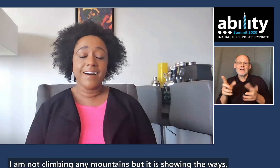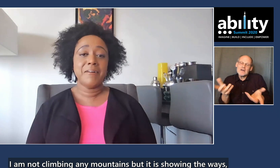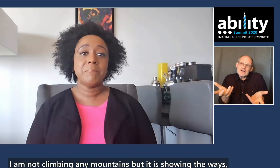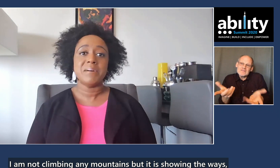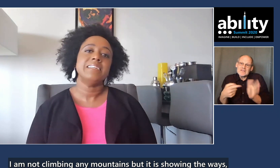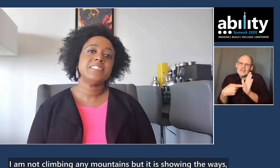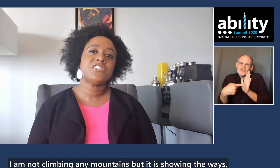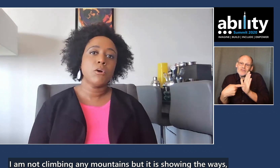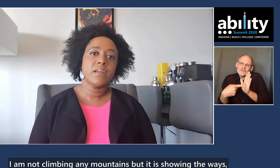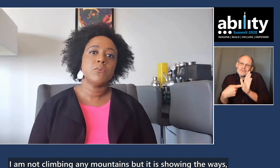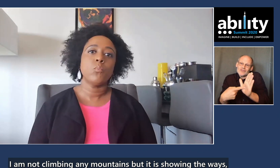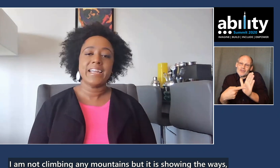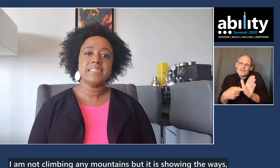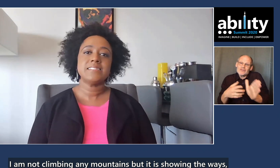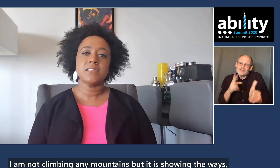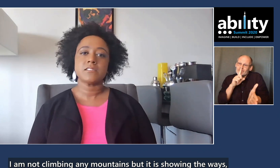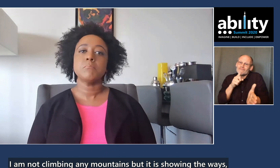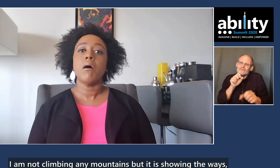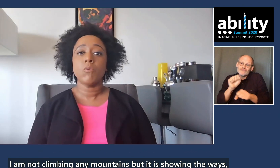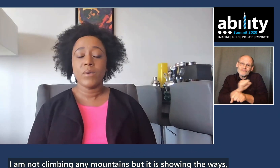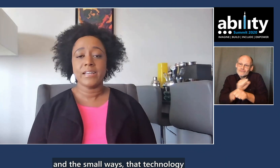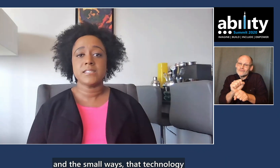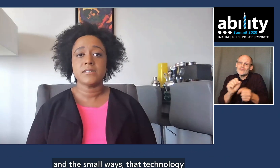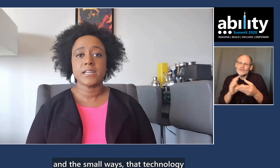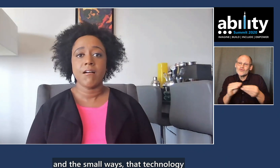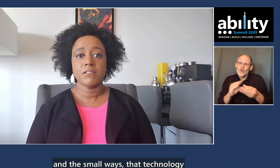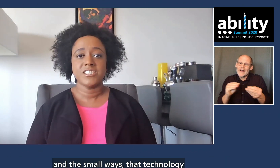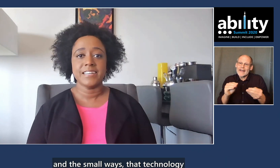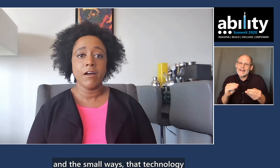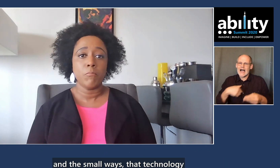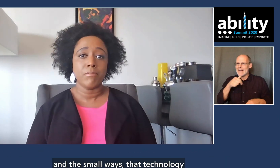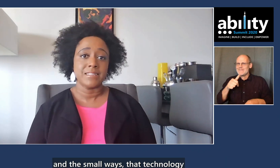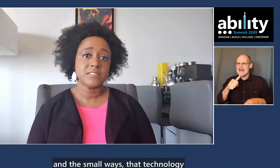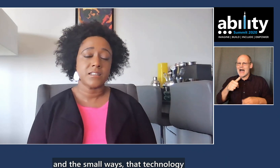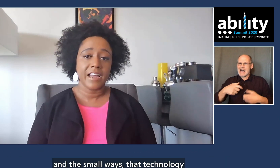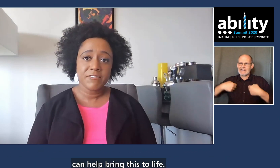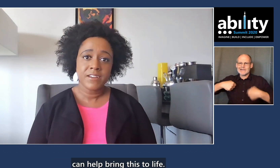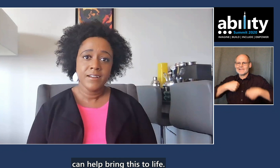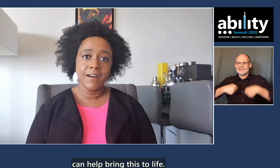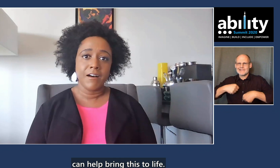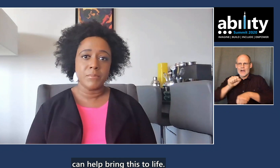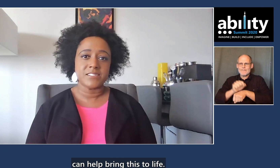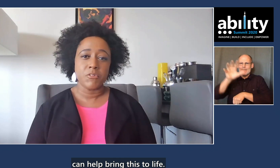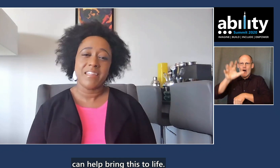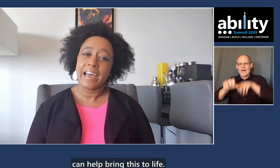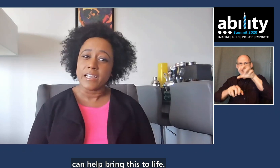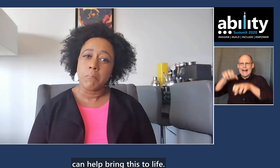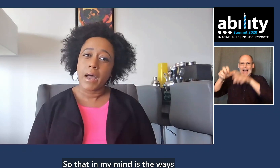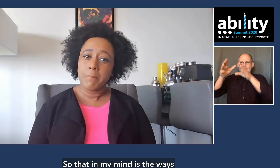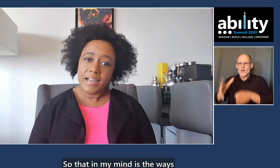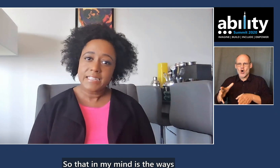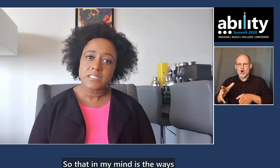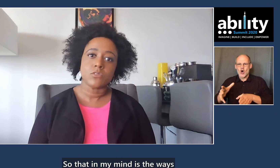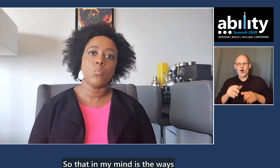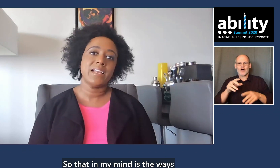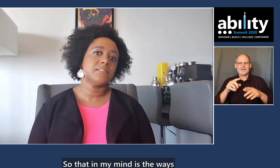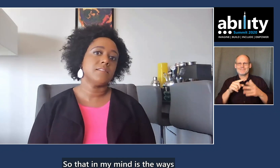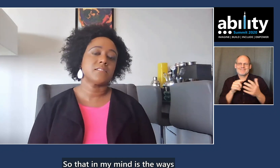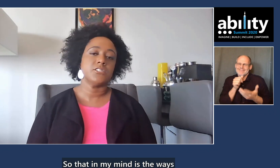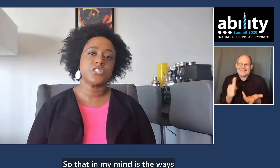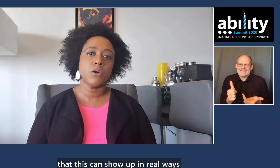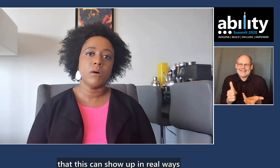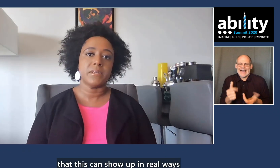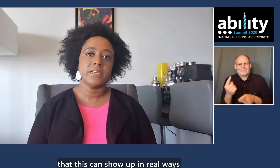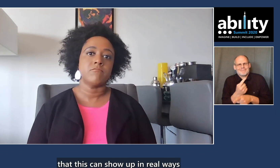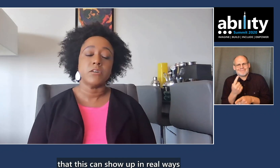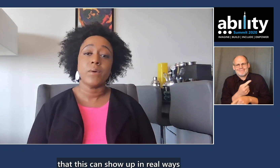mountains, but it is showing the ways and the small ways that technology can help bring this to life. And so that, in my mind, is the ways